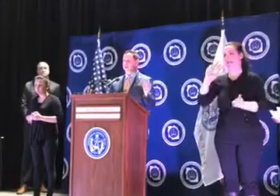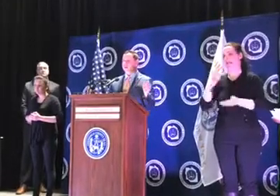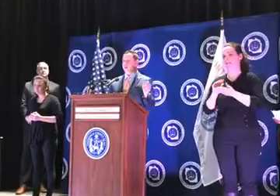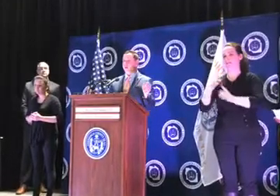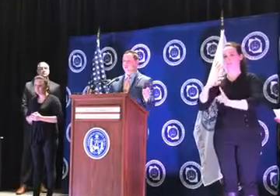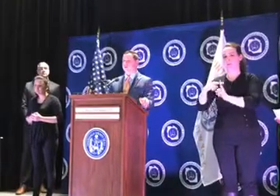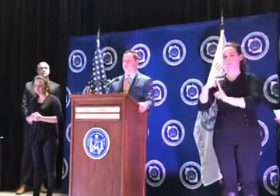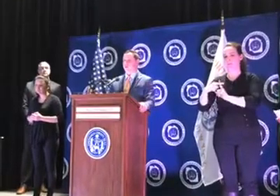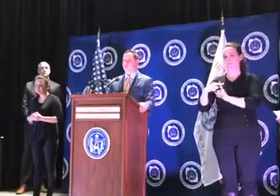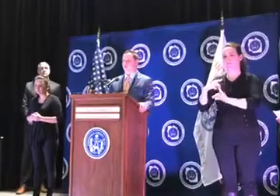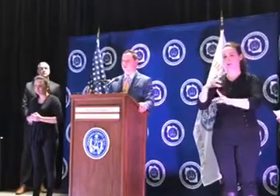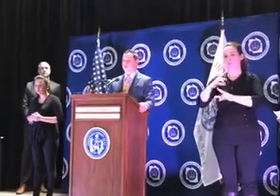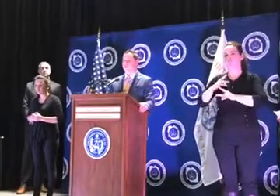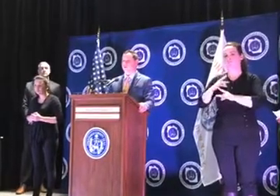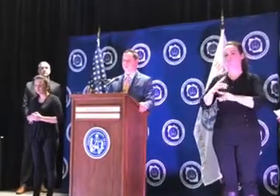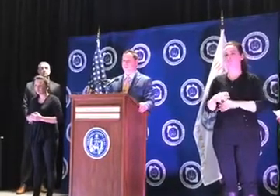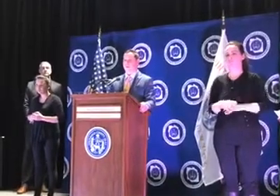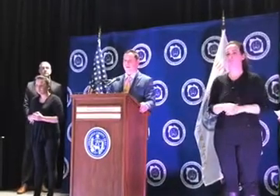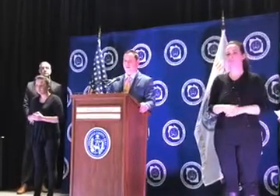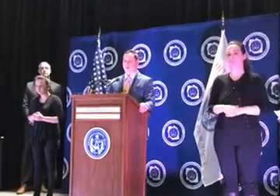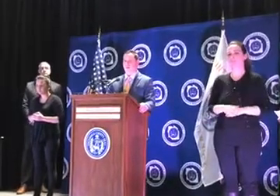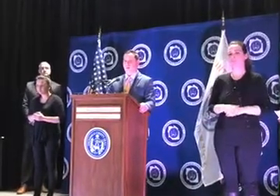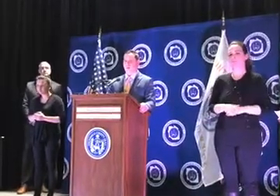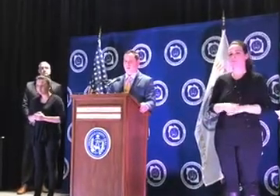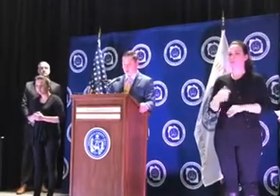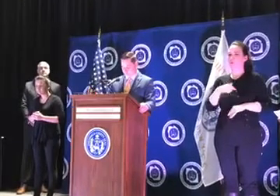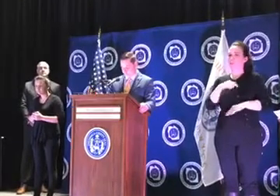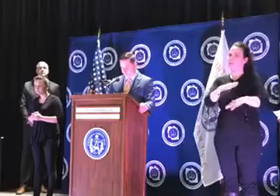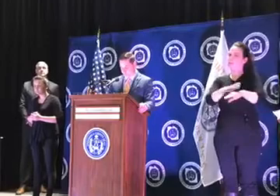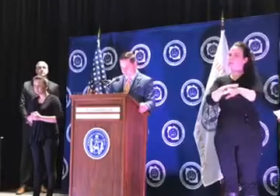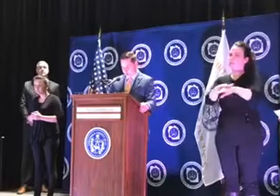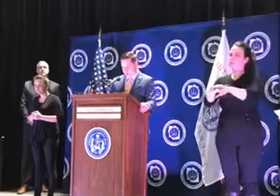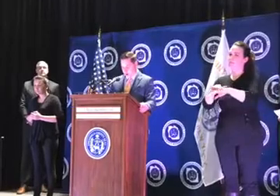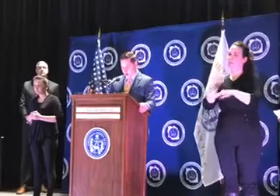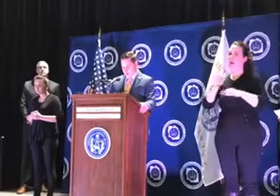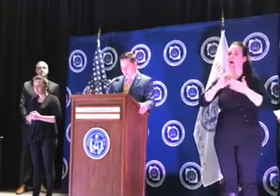our investigation, we would alert the public and ask the public for help.